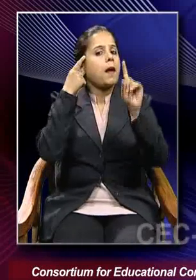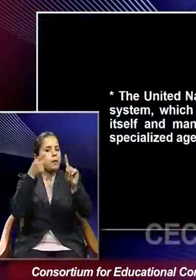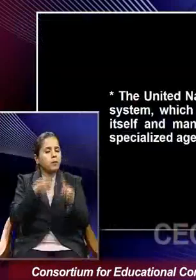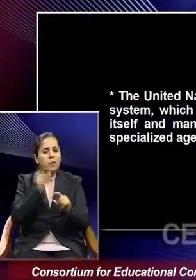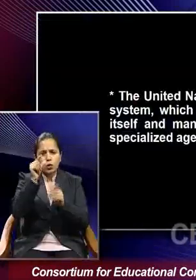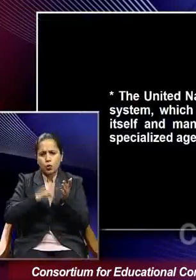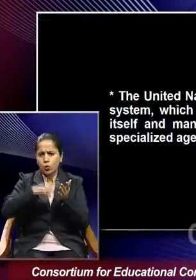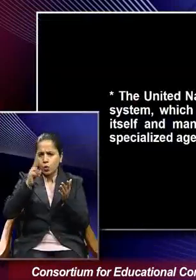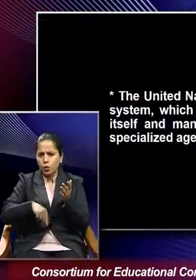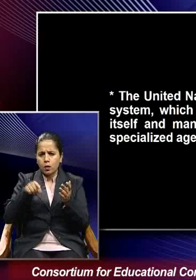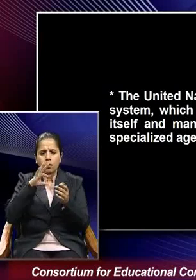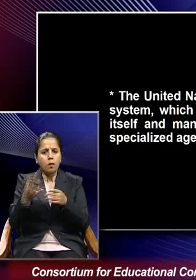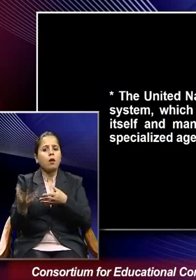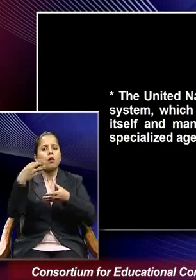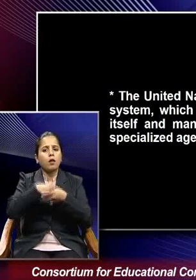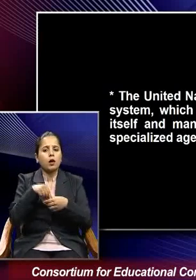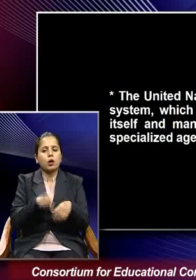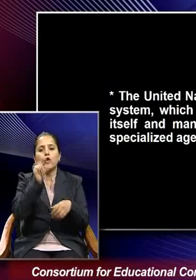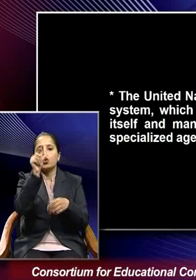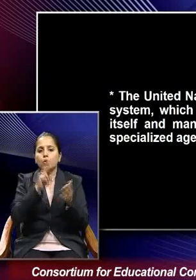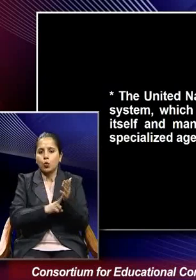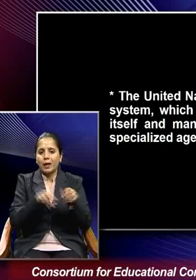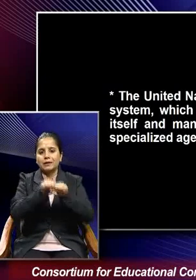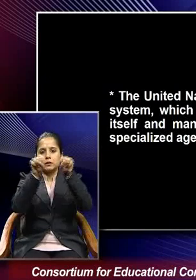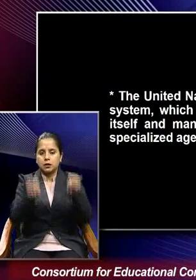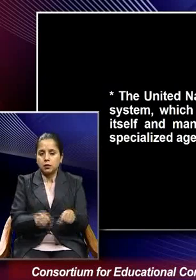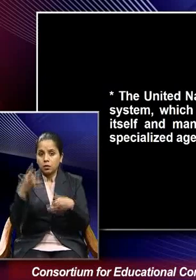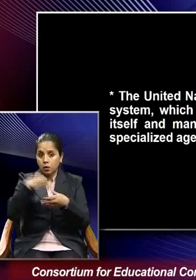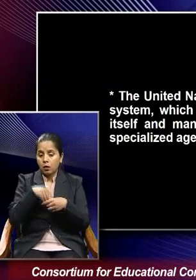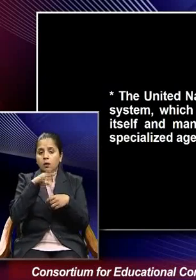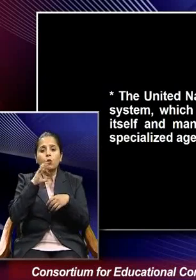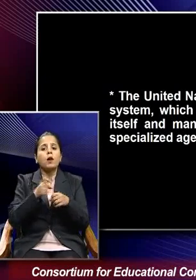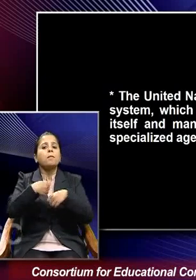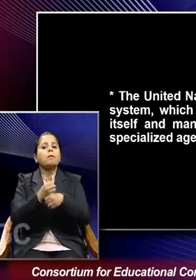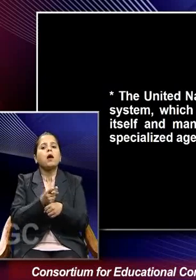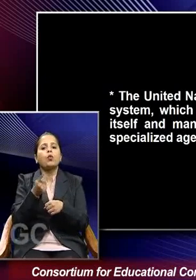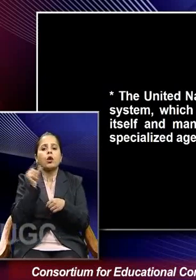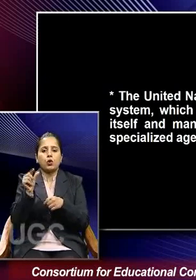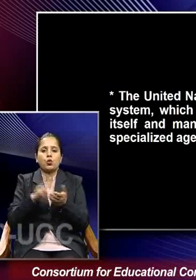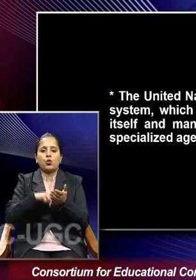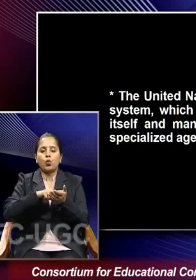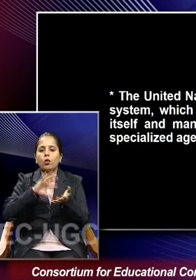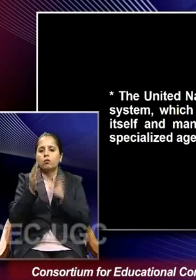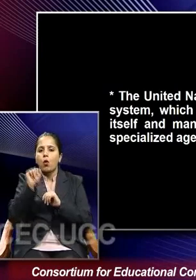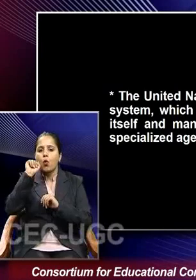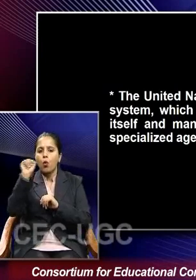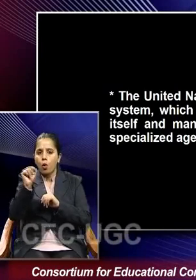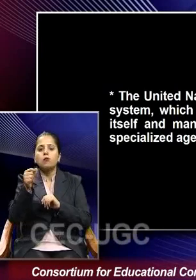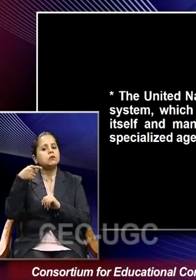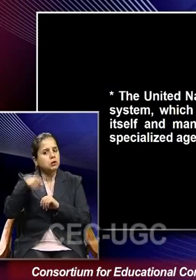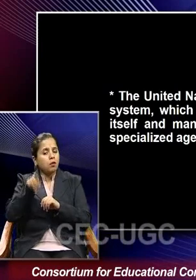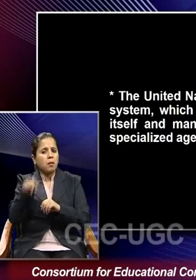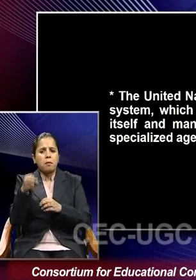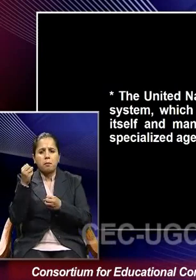United Nations is part of UN system, which is made up of United Nations itself and many